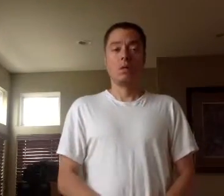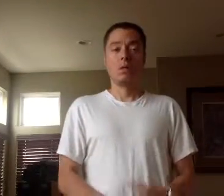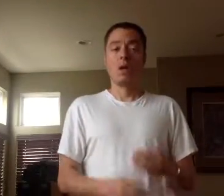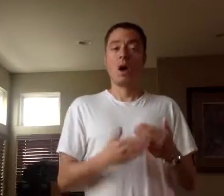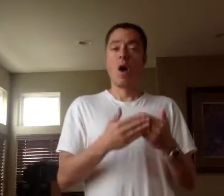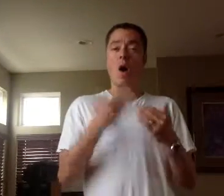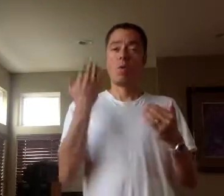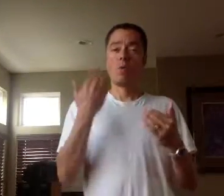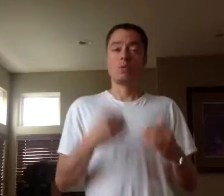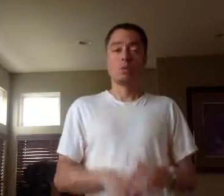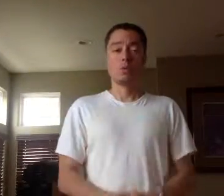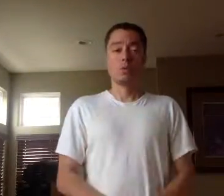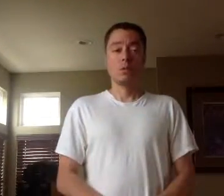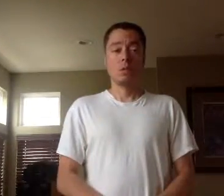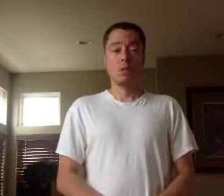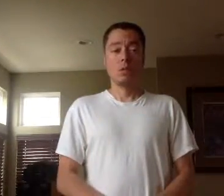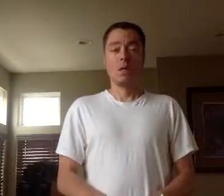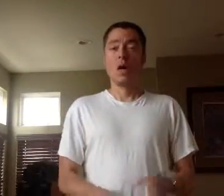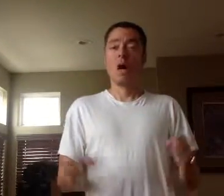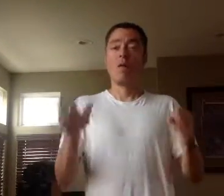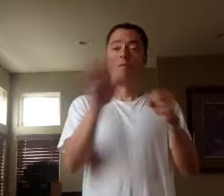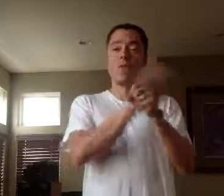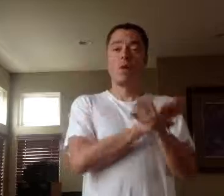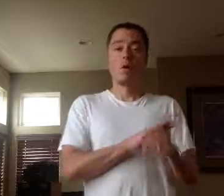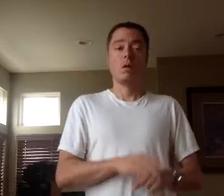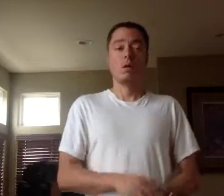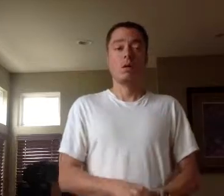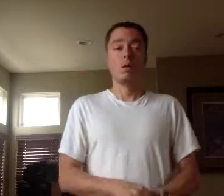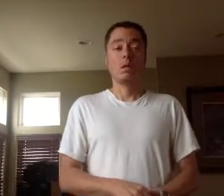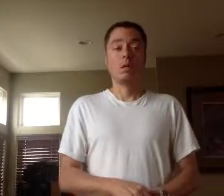almost, full, fed up,